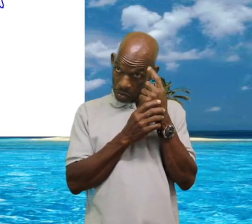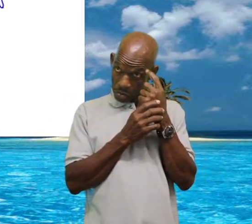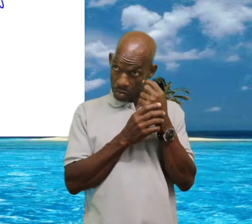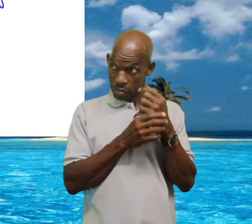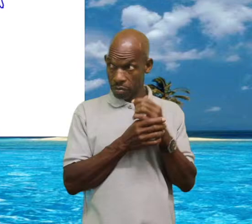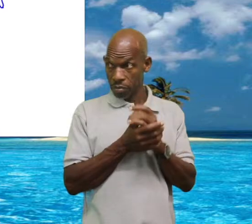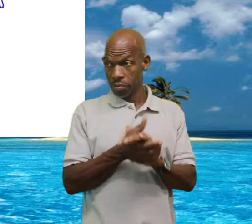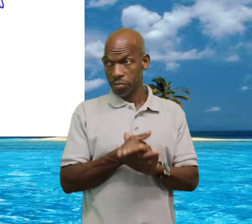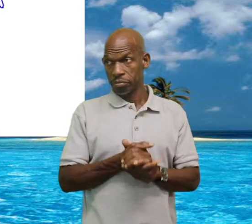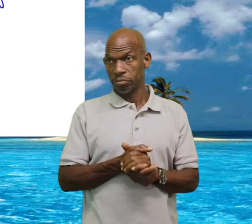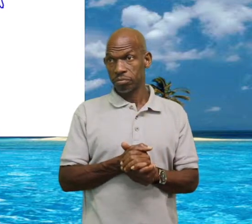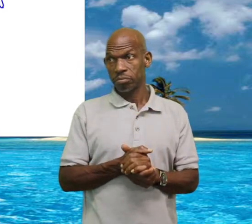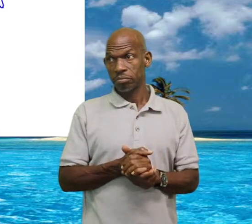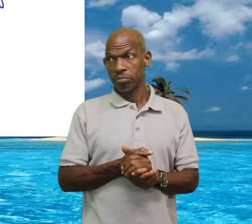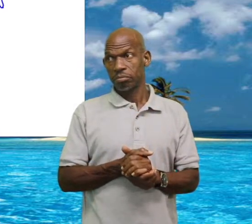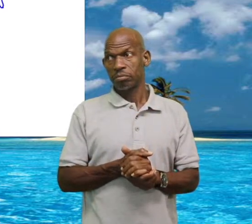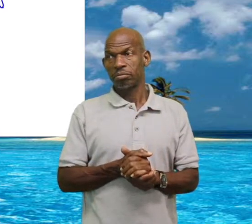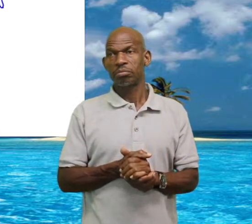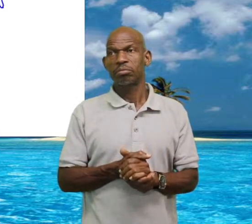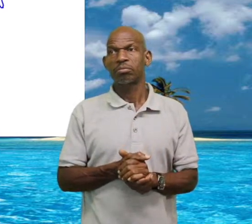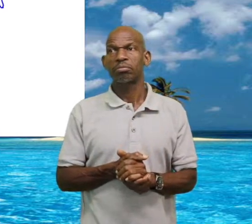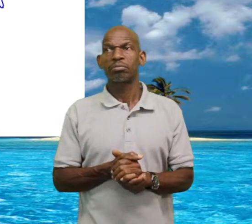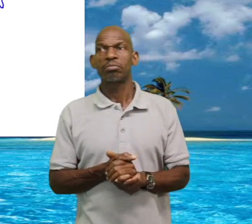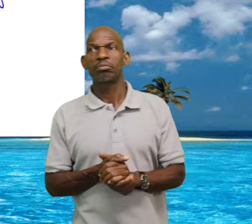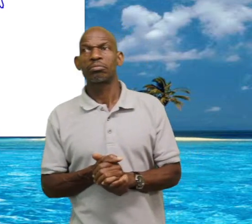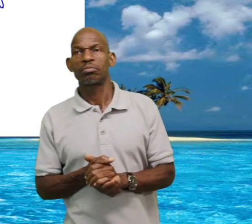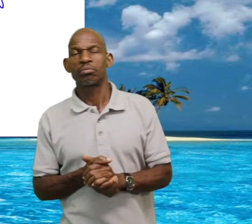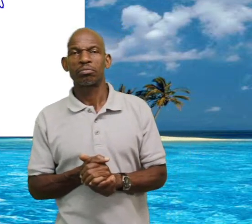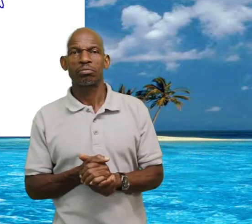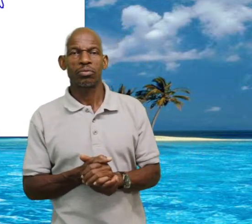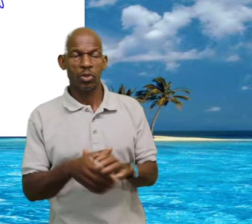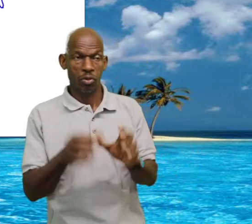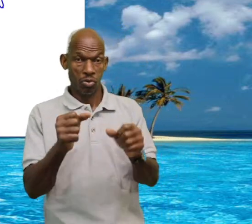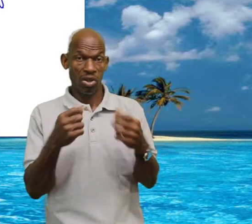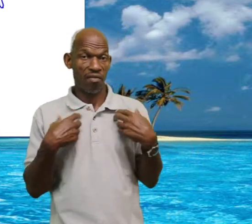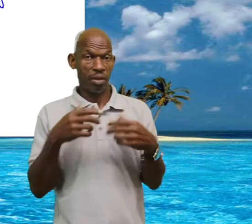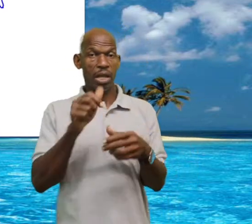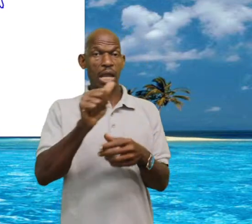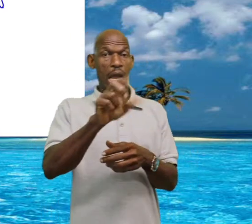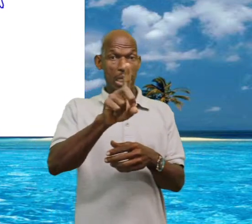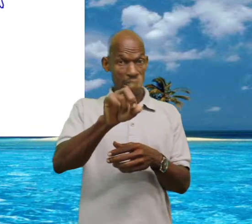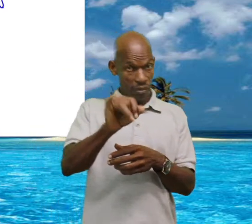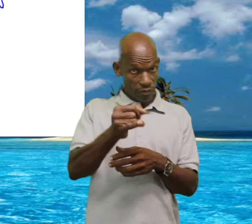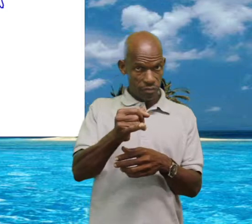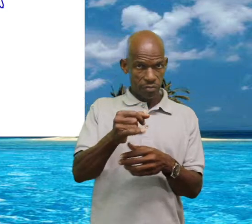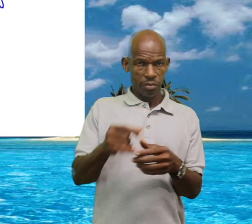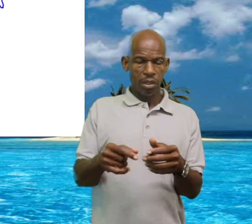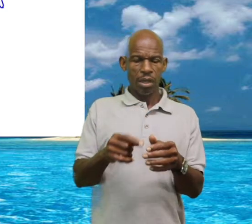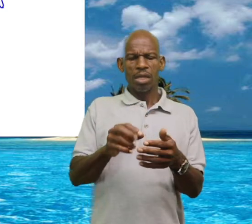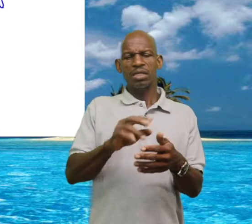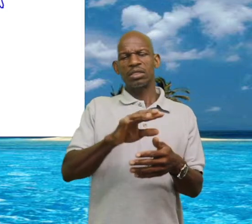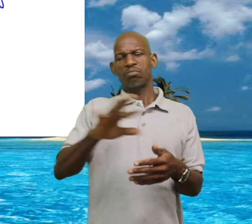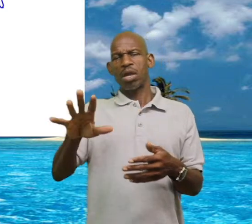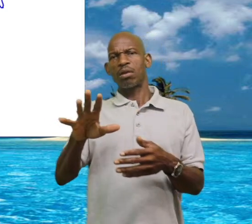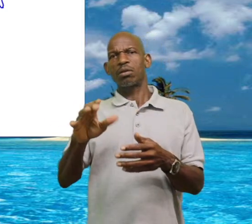with a consonant, but you have to say an. Okay, so I don't want you to get confused with